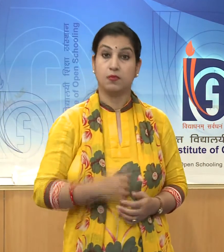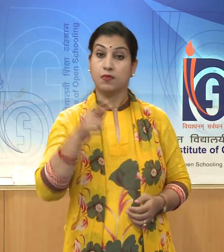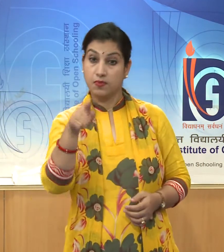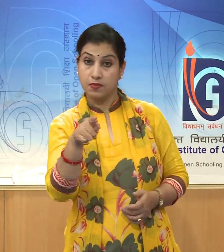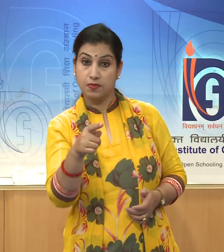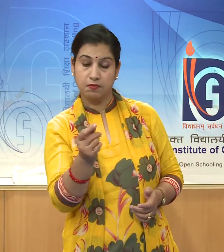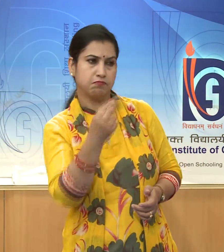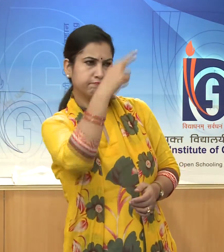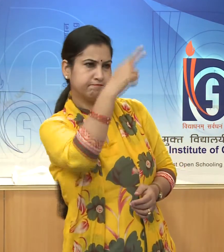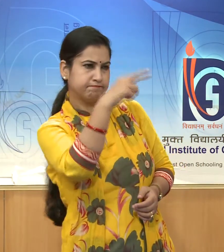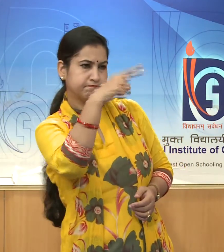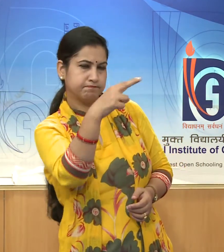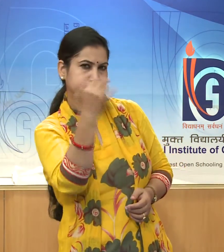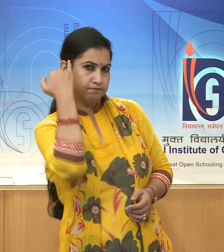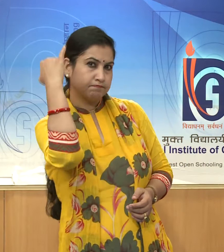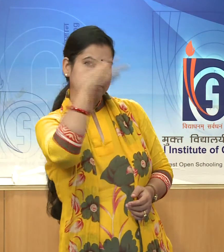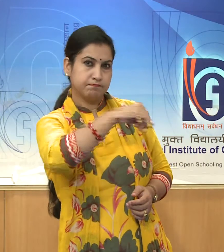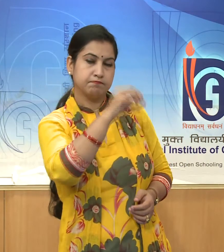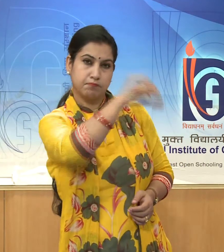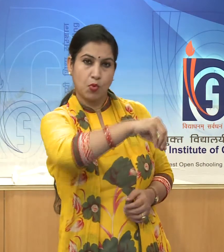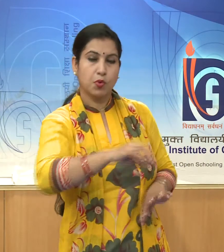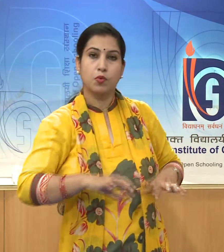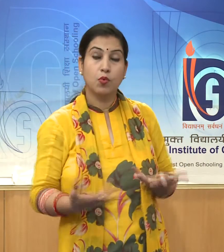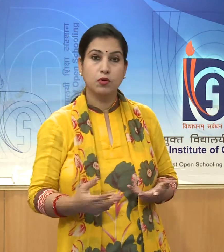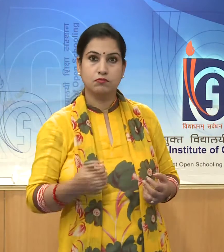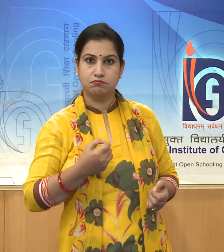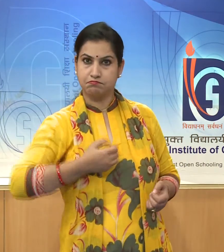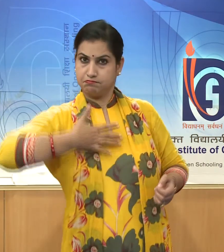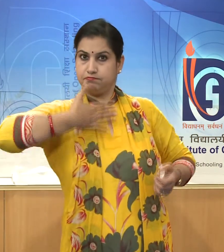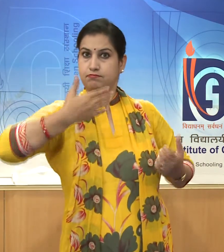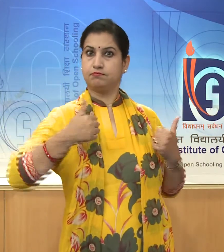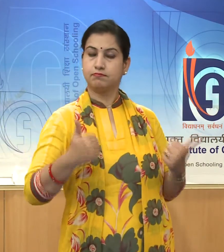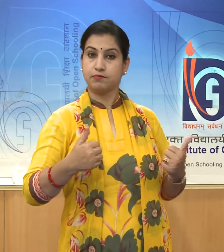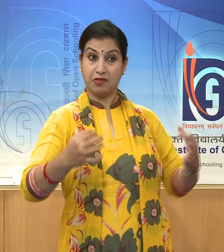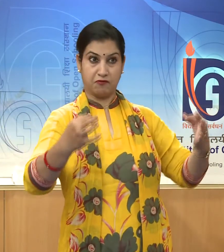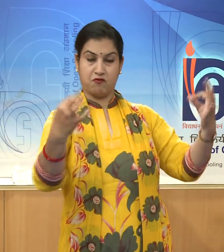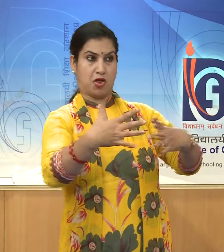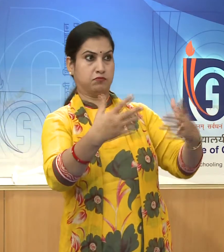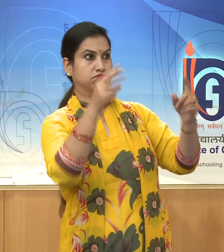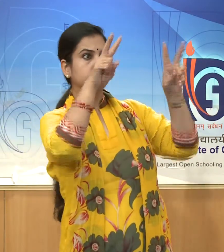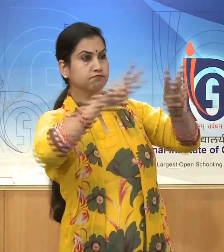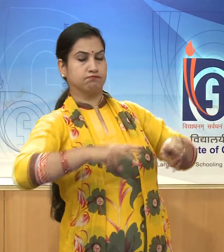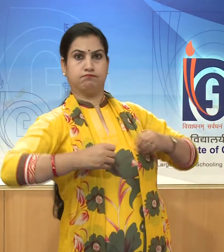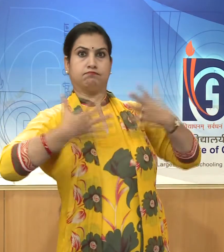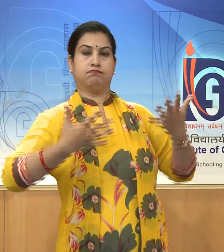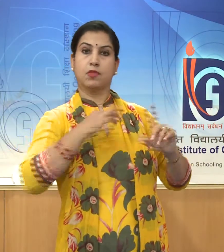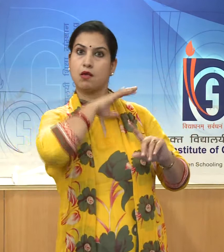He added delight and freshness in color,